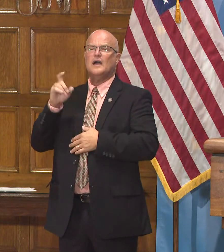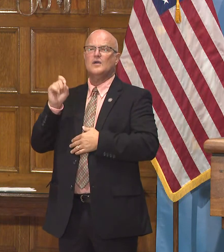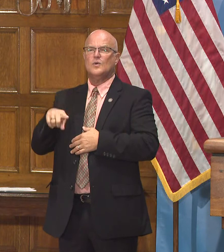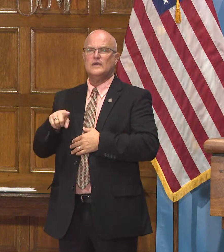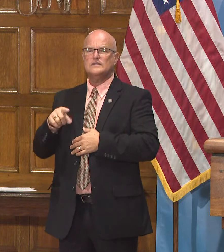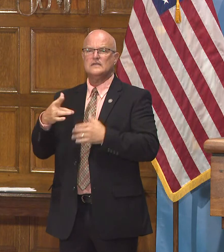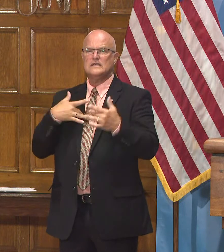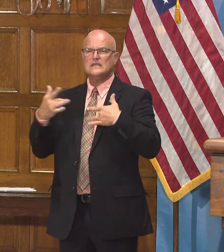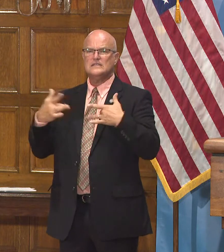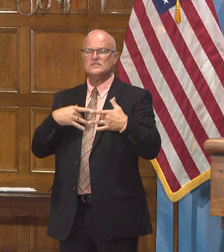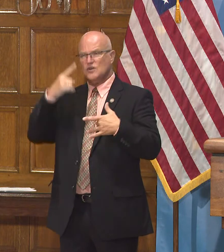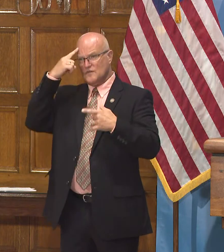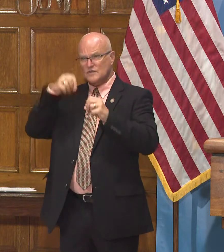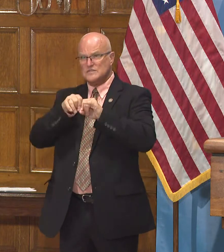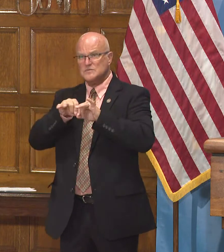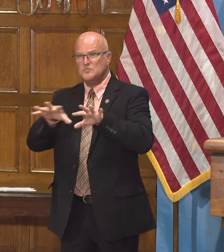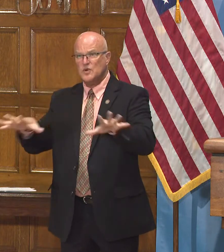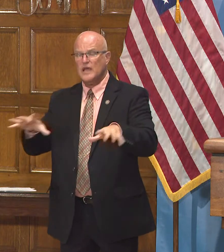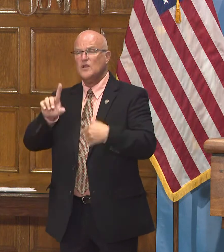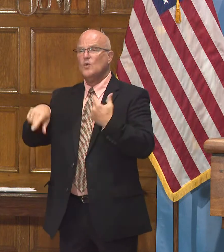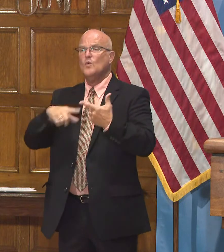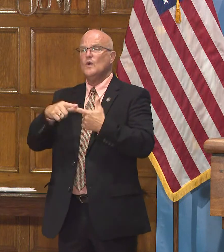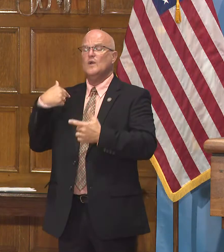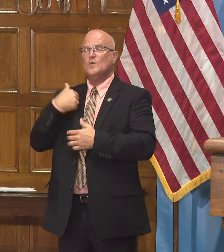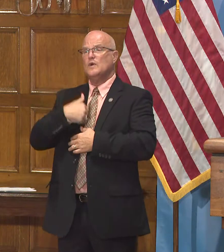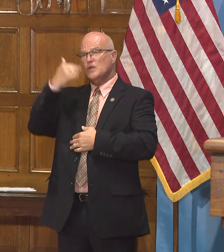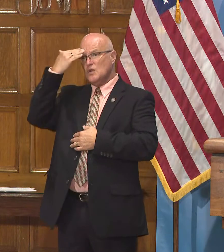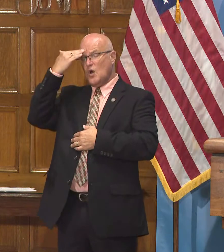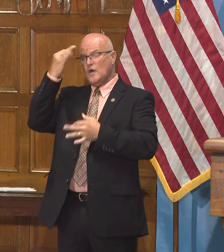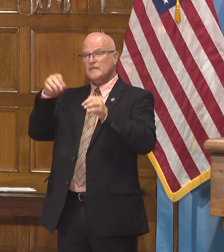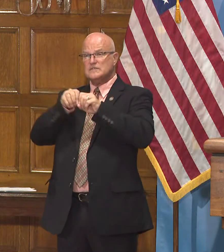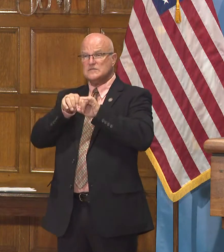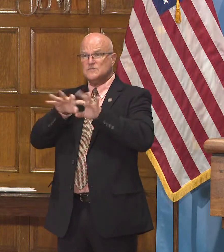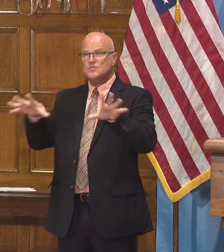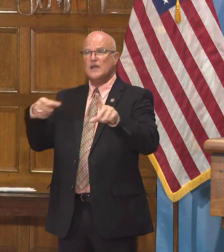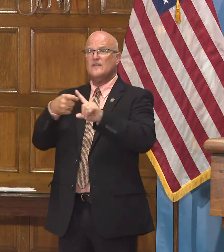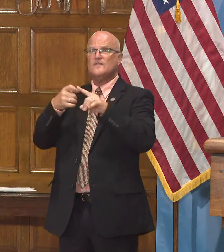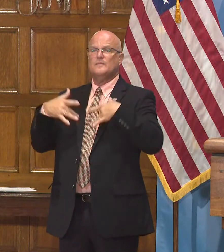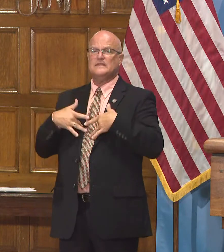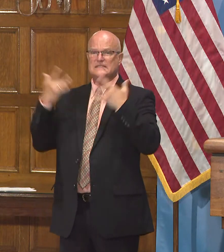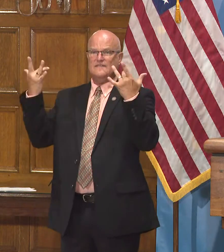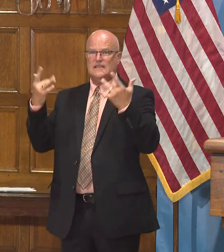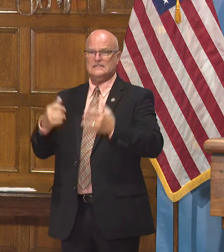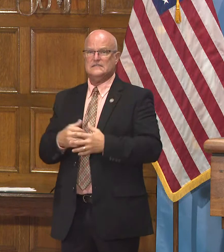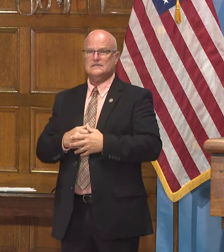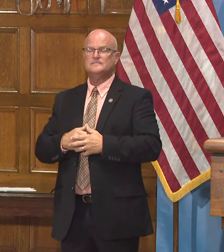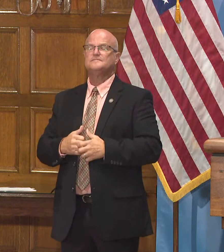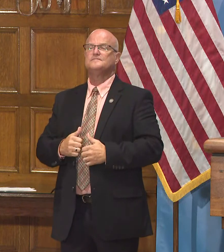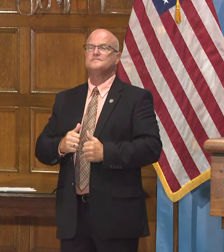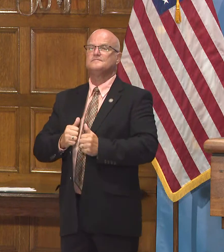what's the concern for potential spread, and when will we know if there's been a significant spread from this event?